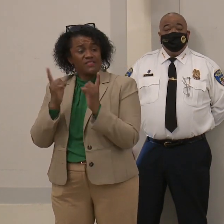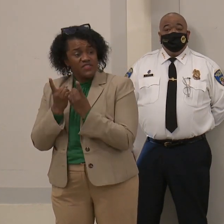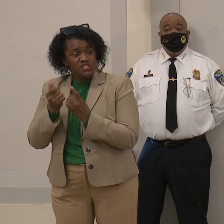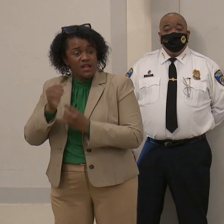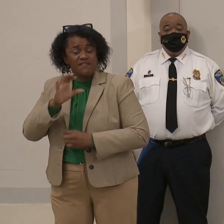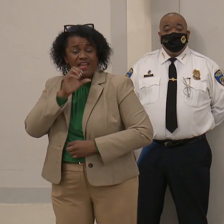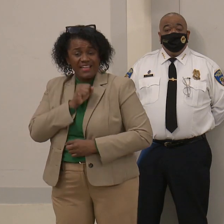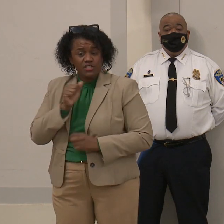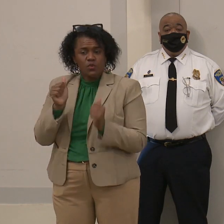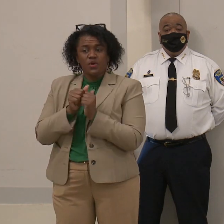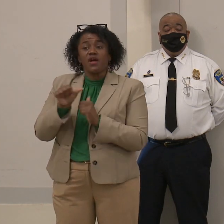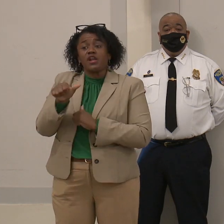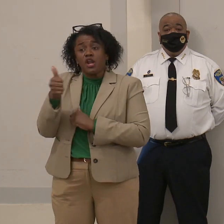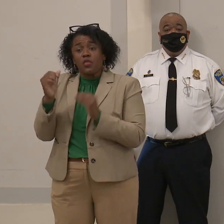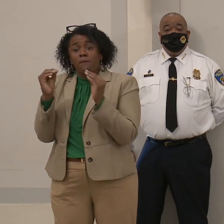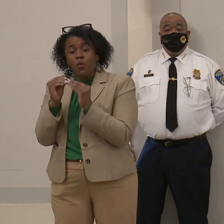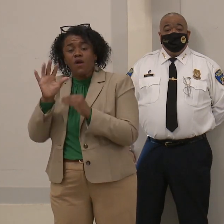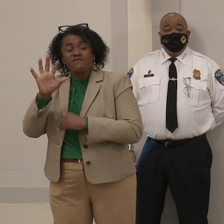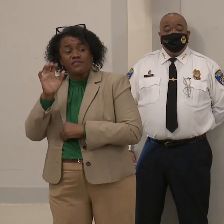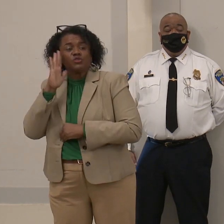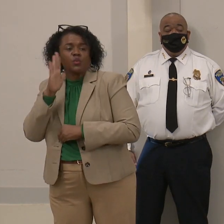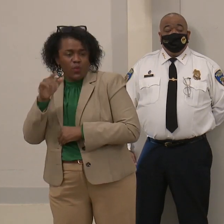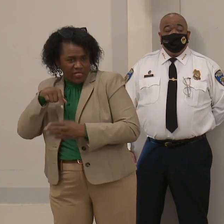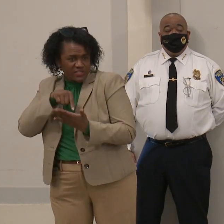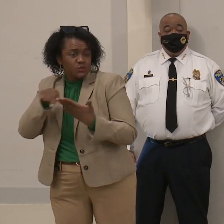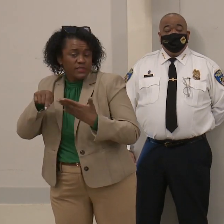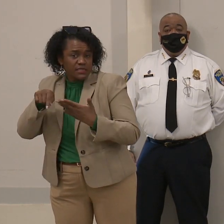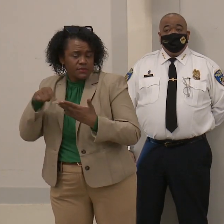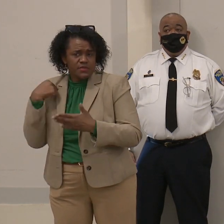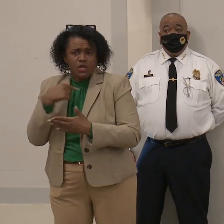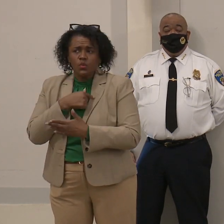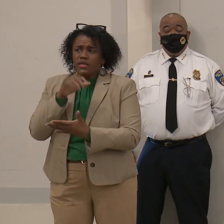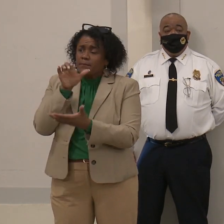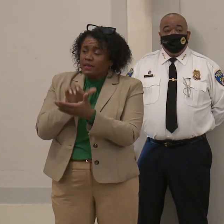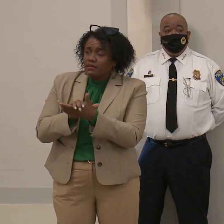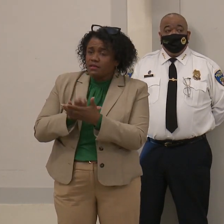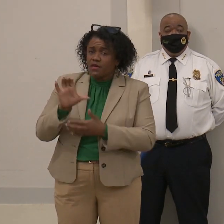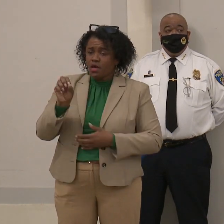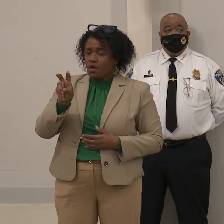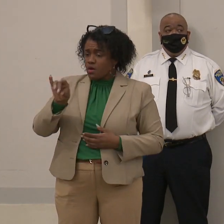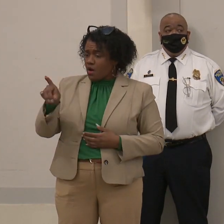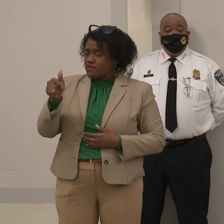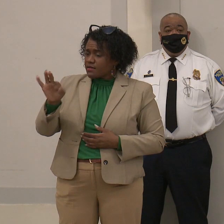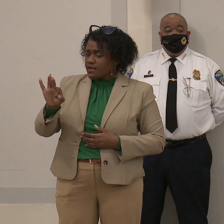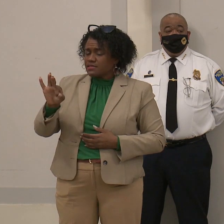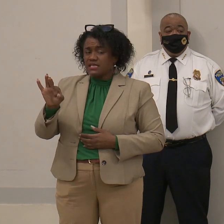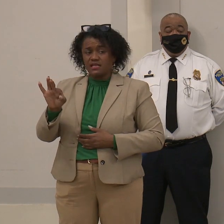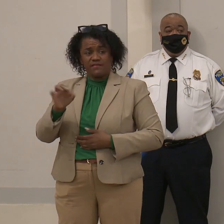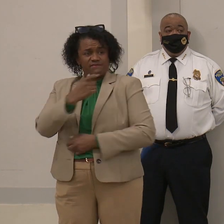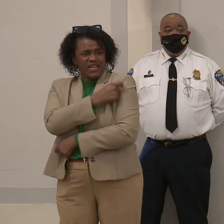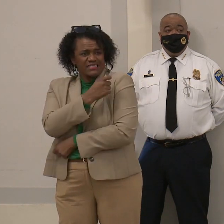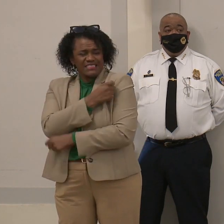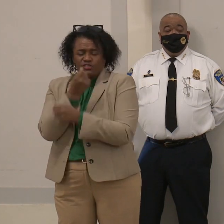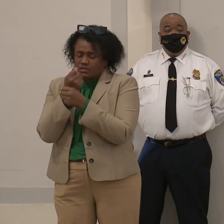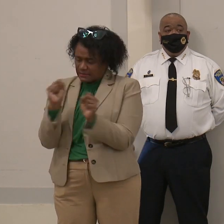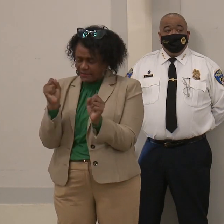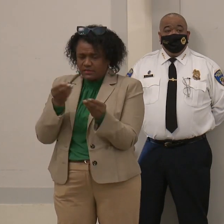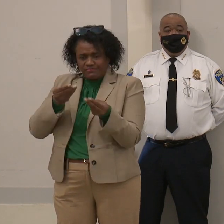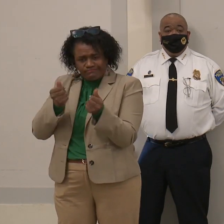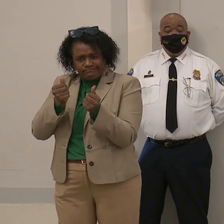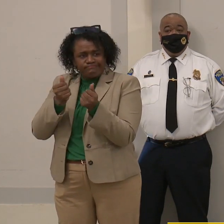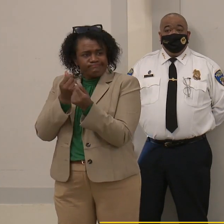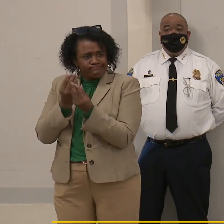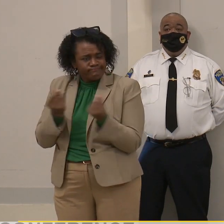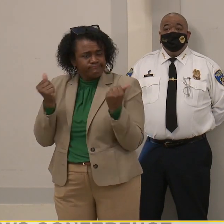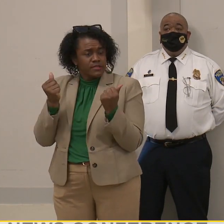another 500 scheduled this week. We believe the COVID-19 vaccines are both safe and effective, and the benefits of